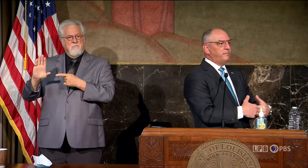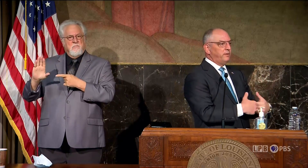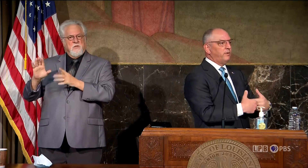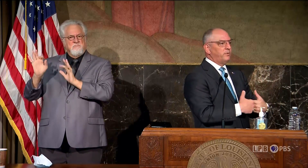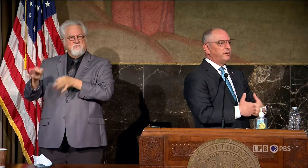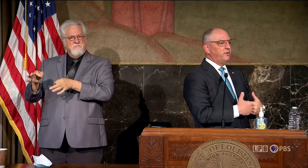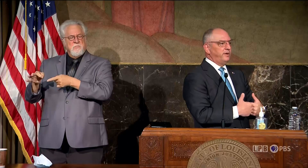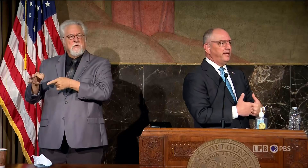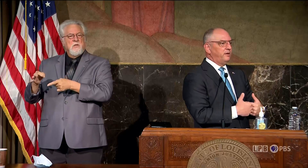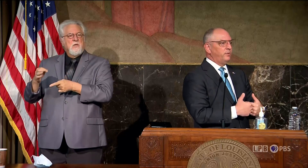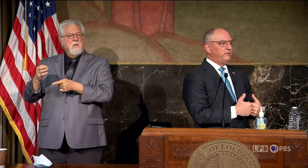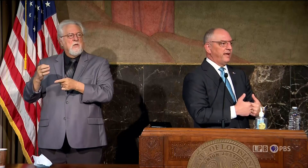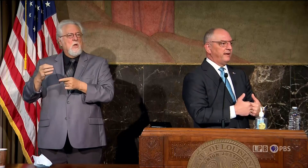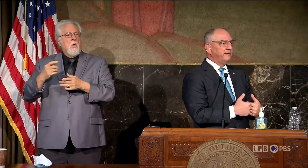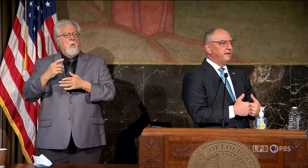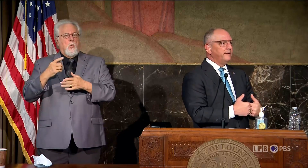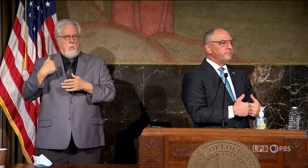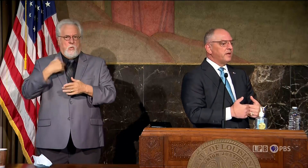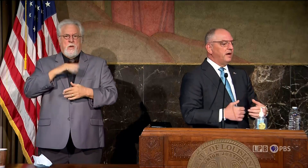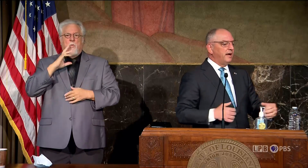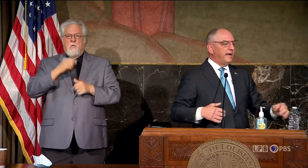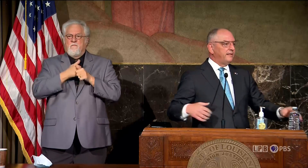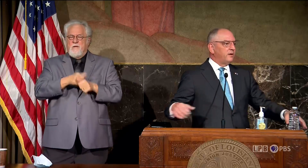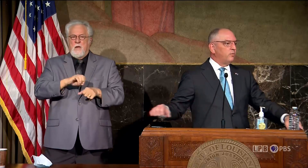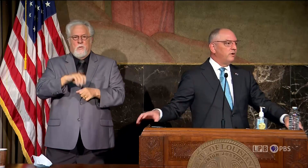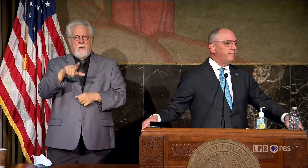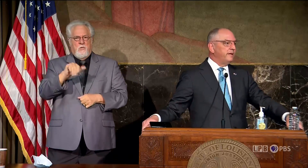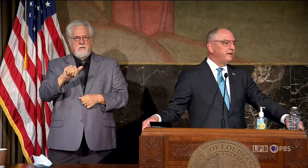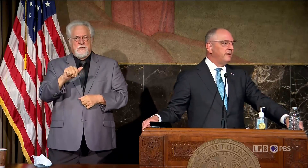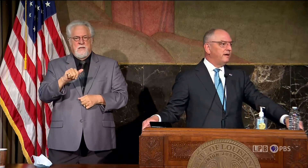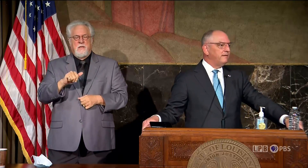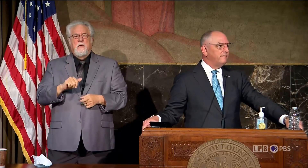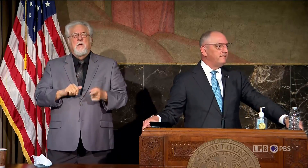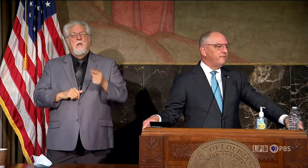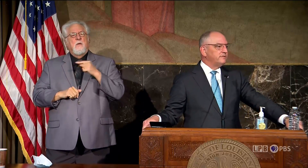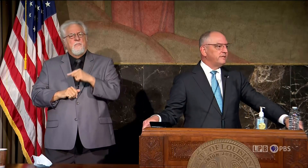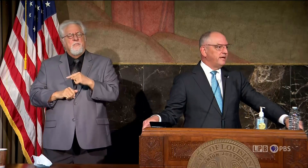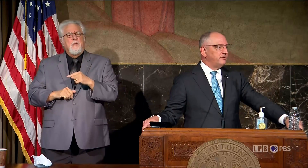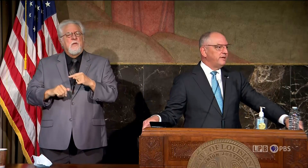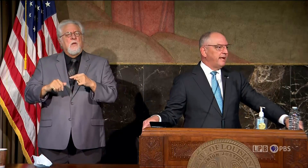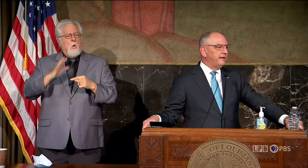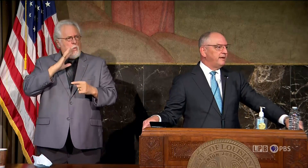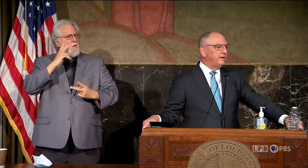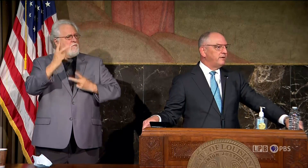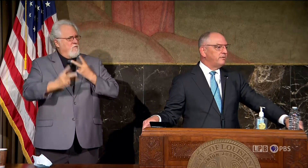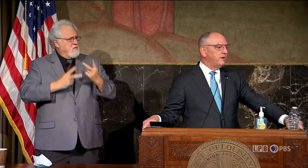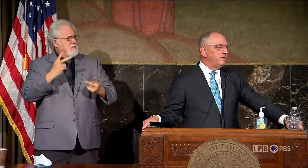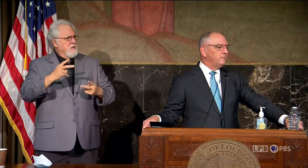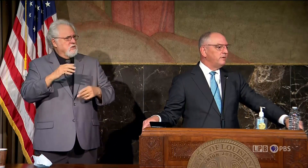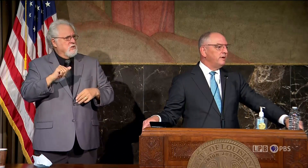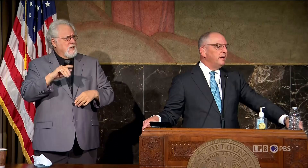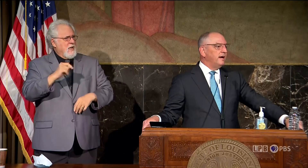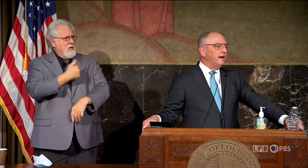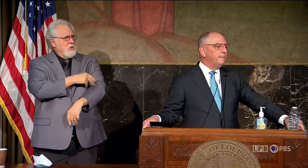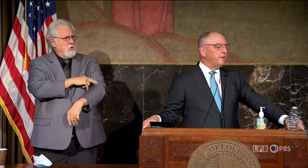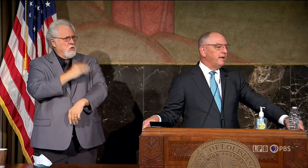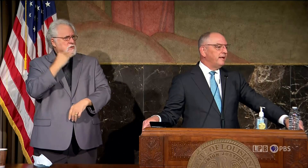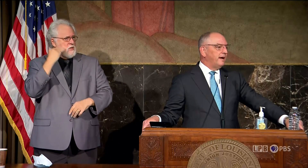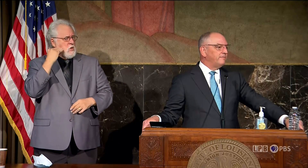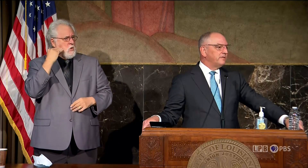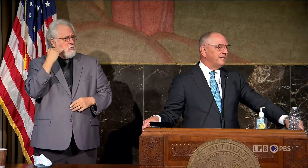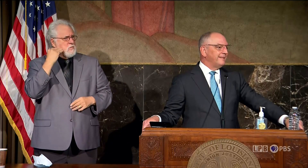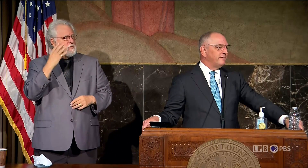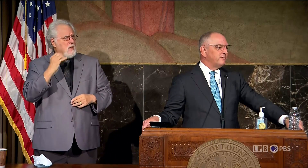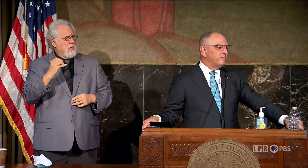is going to be what we're doing in Louisiana. And there will be visitation at nursing homes,